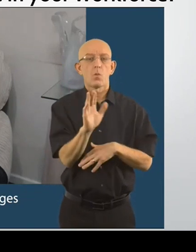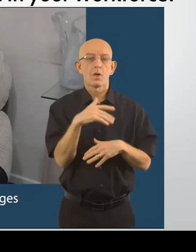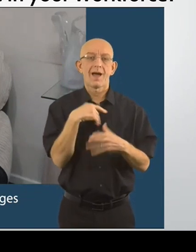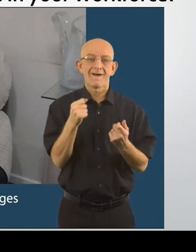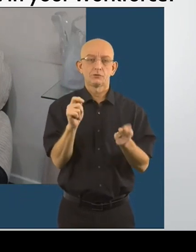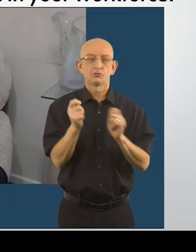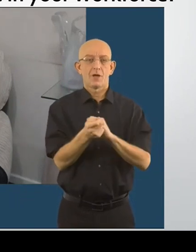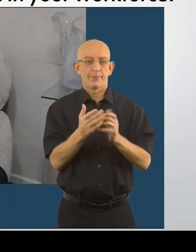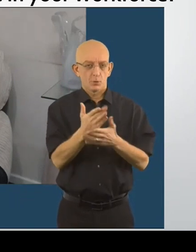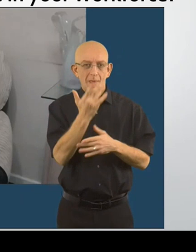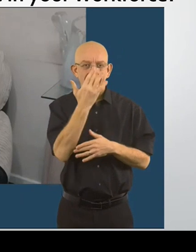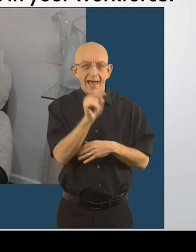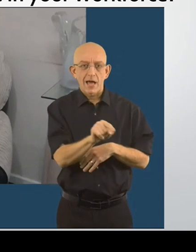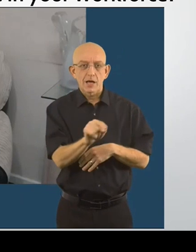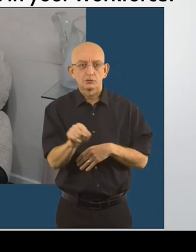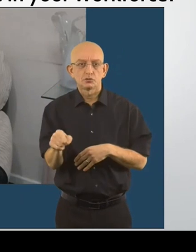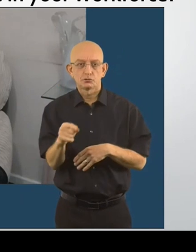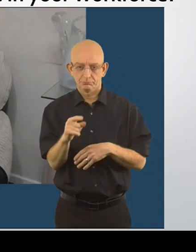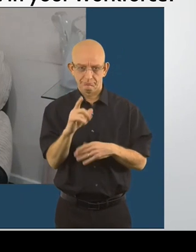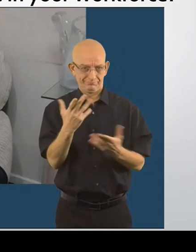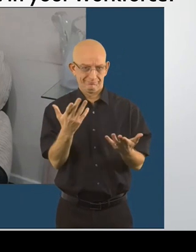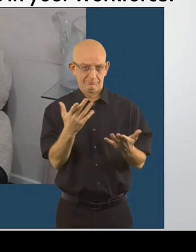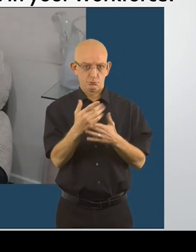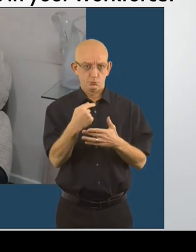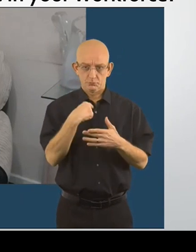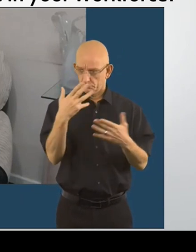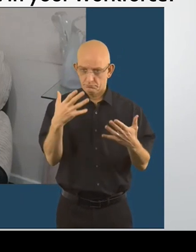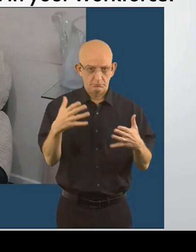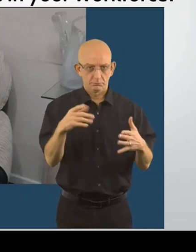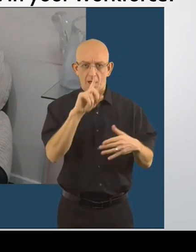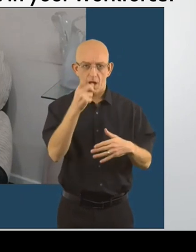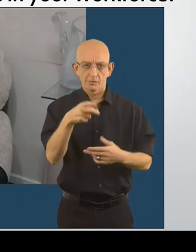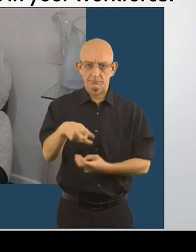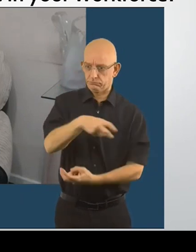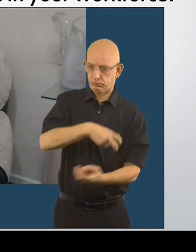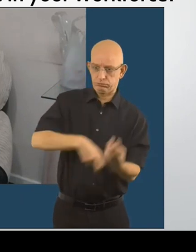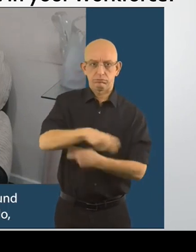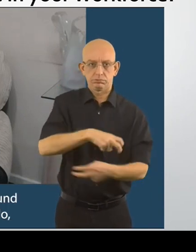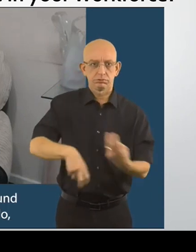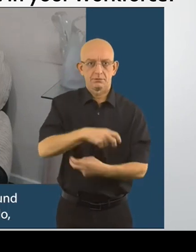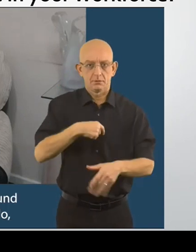few changes to the way that I foster and the ages that I foster,